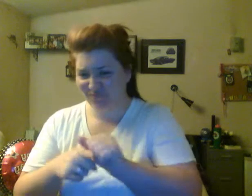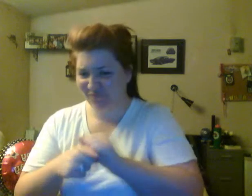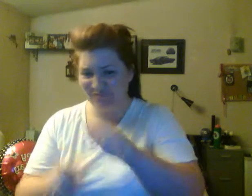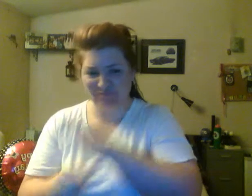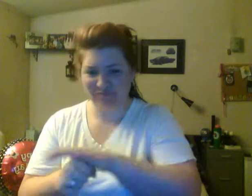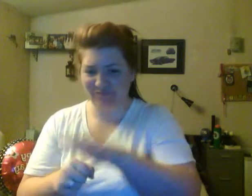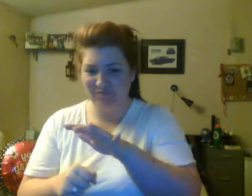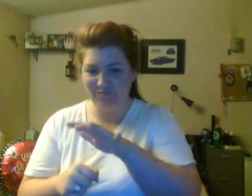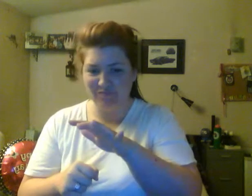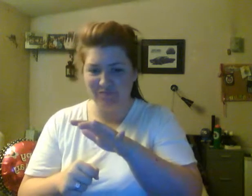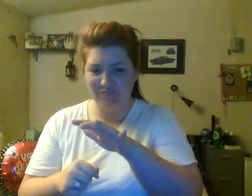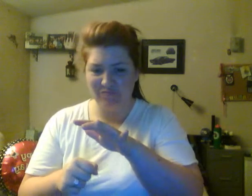And they lacked supplies.